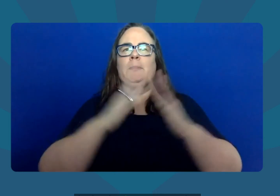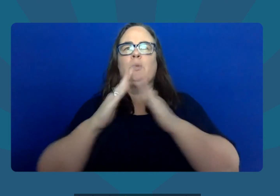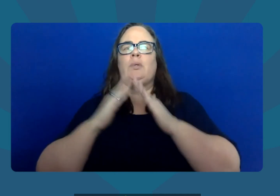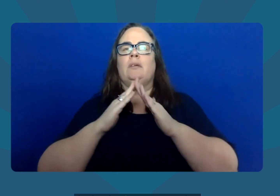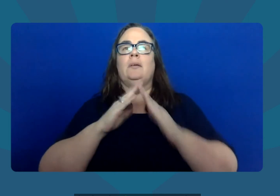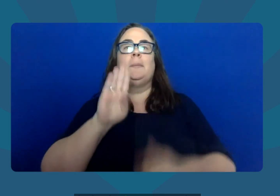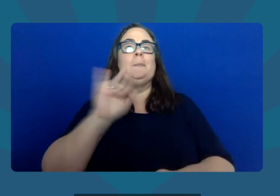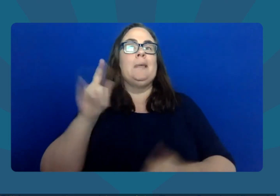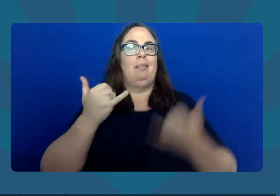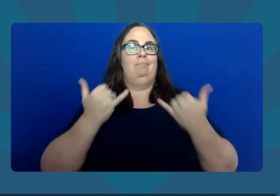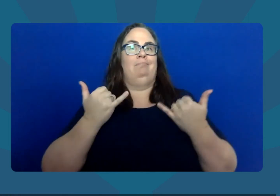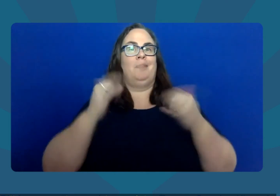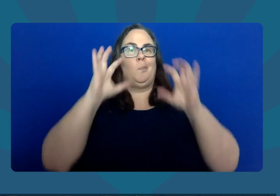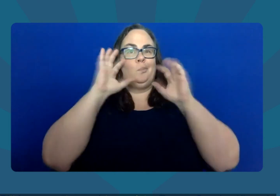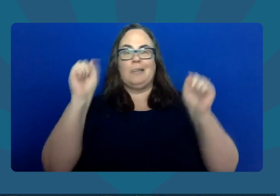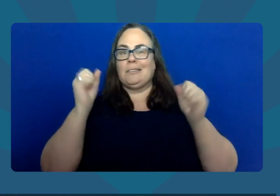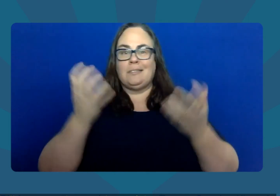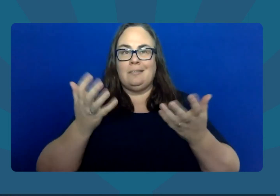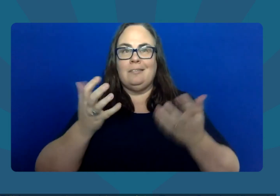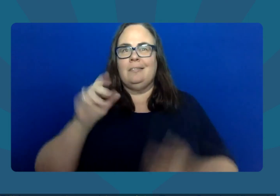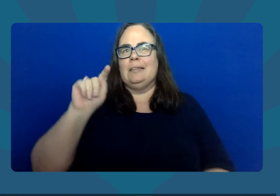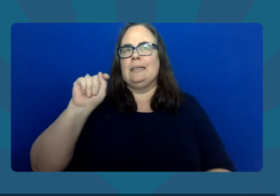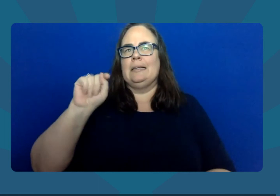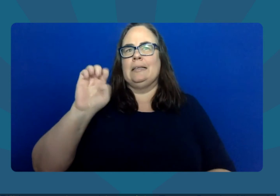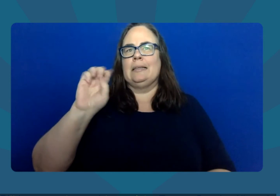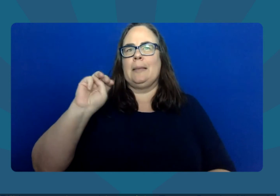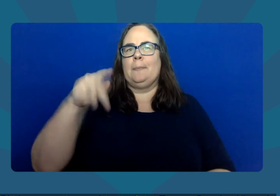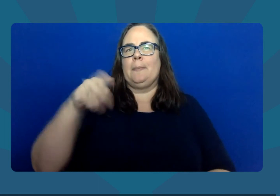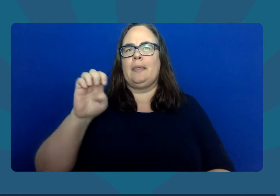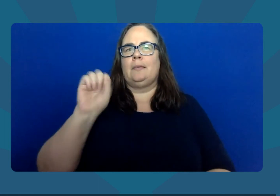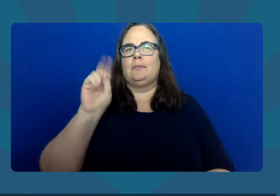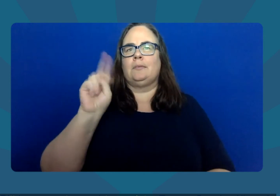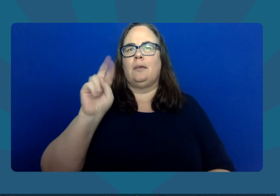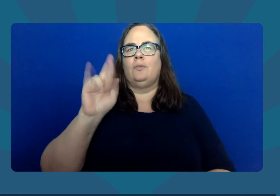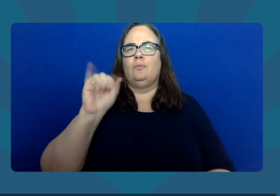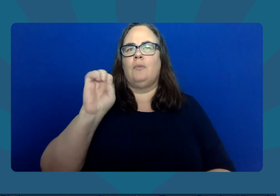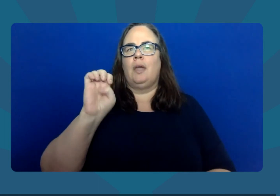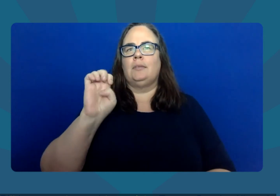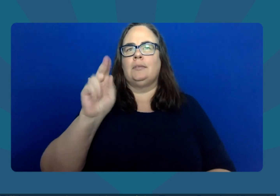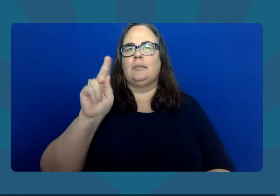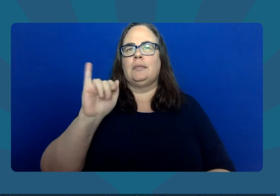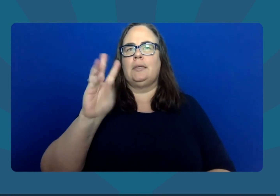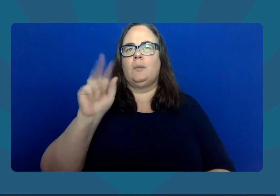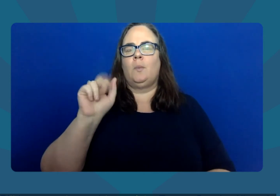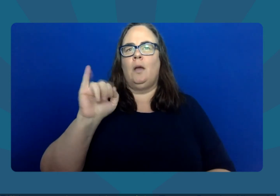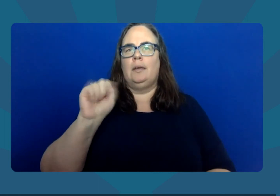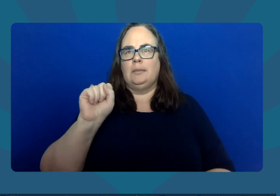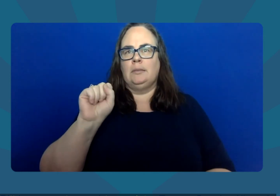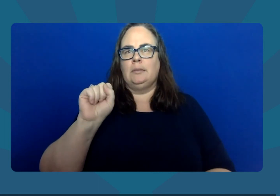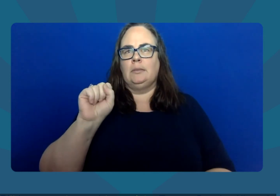Active in the community, Bill is currently president of the Tempe Sunrise